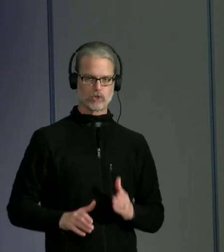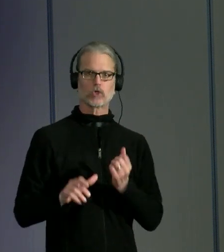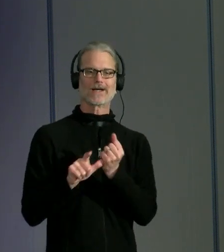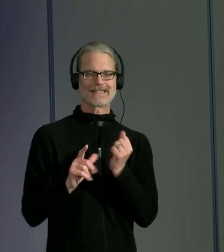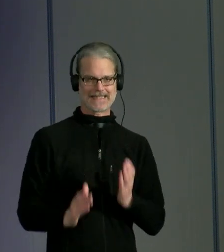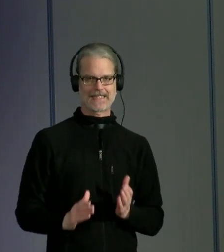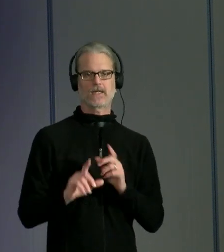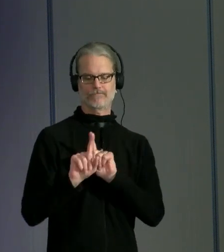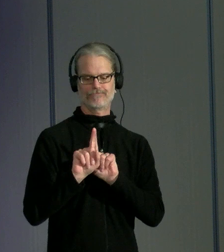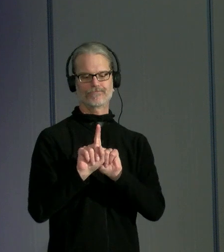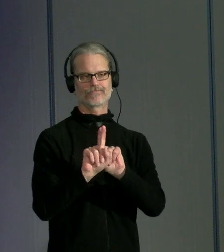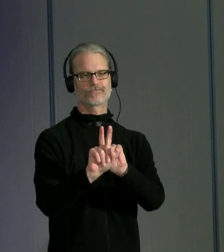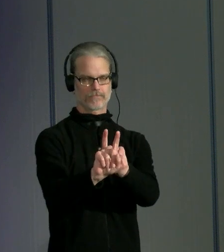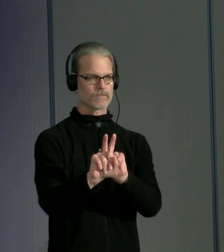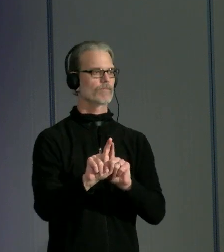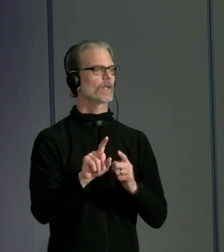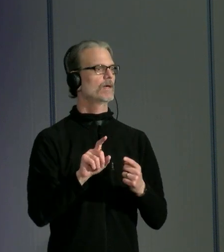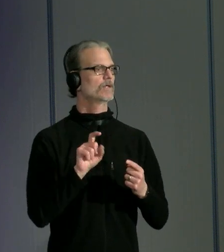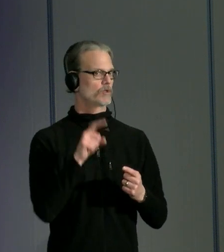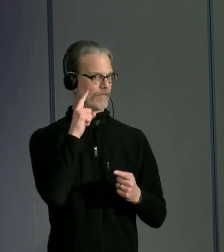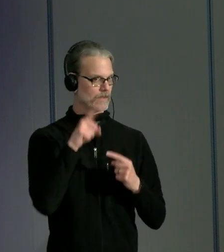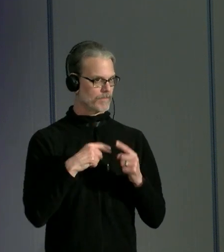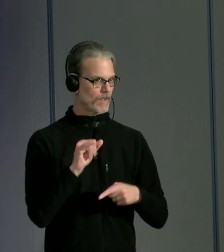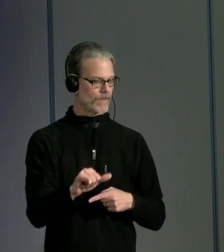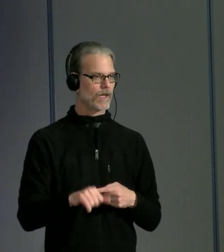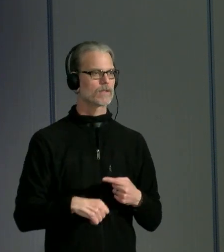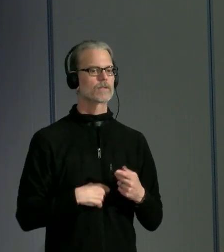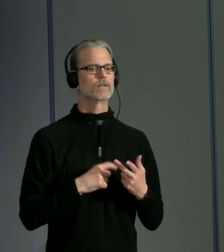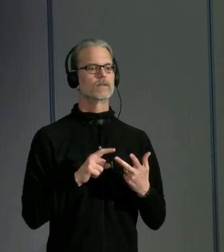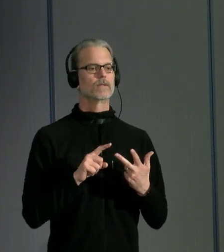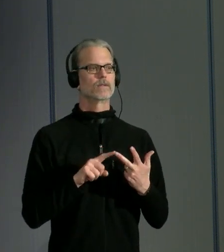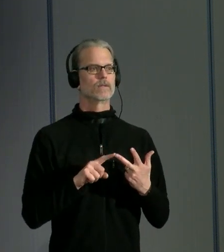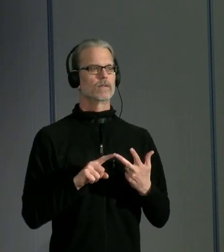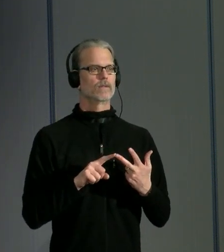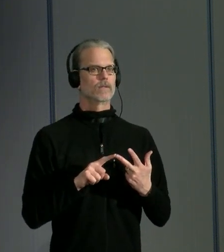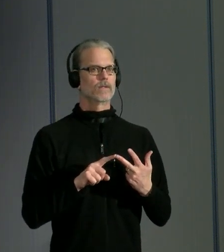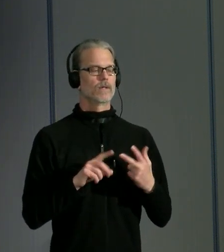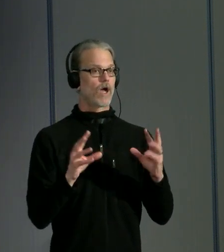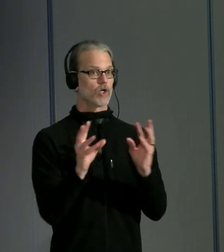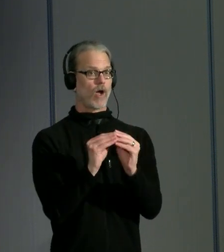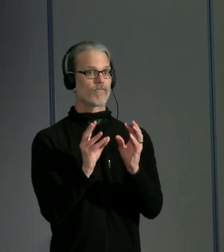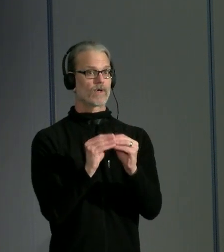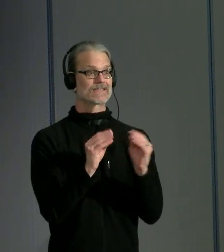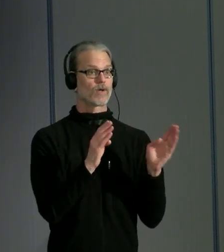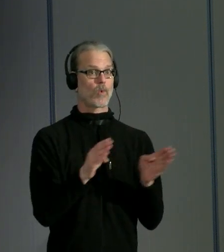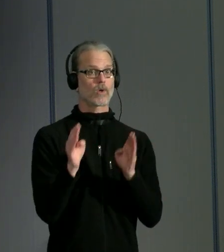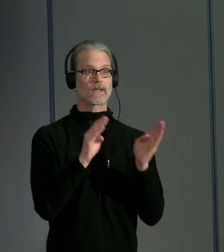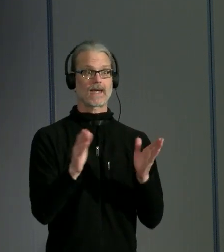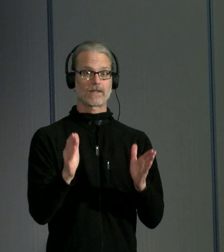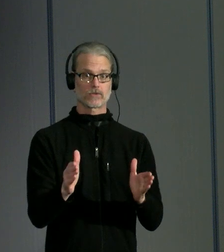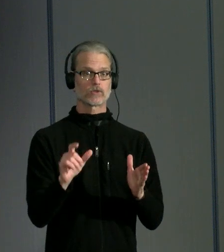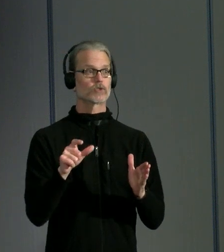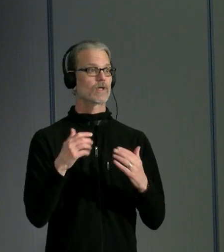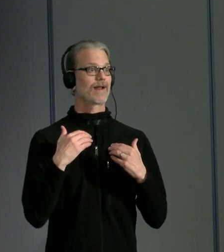our trip. We should be mindful of that. I think it's important for conference organizers to do pre-site